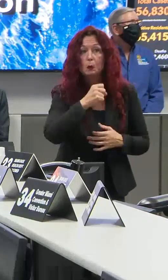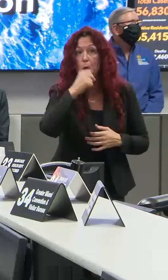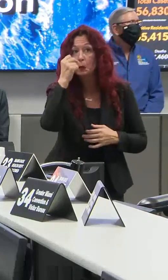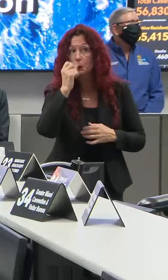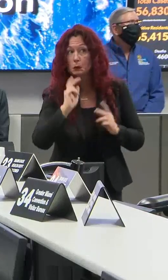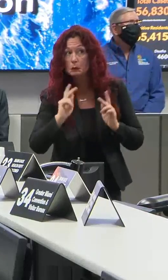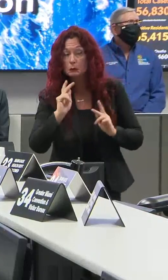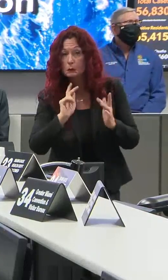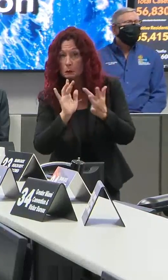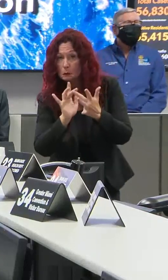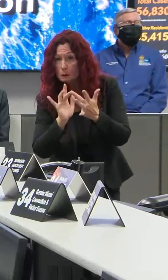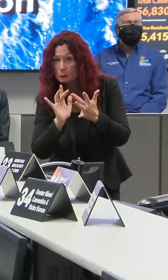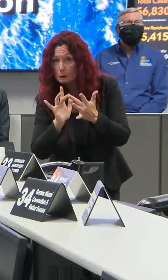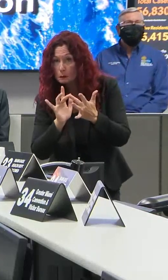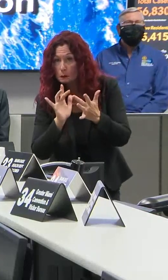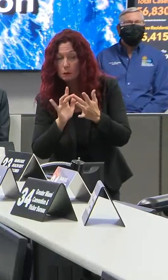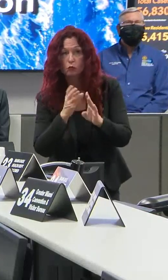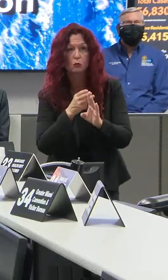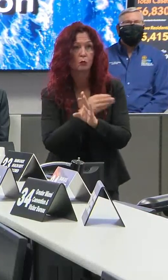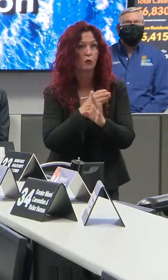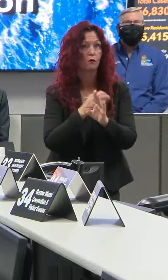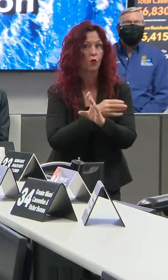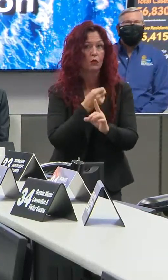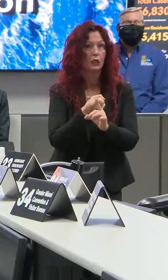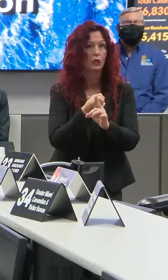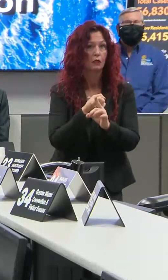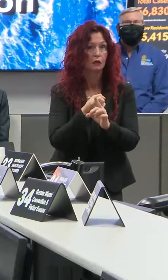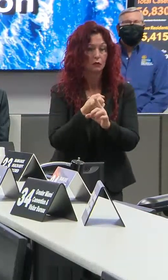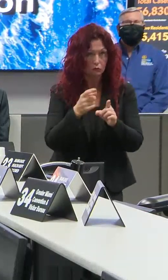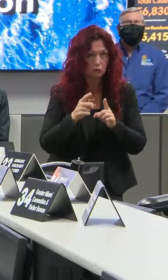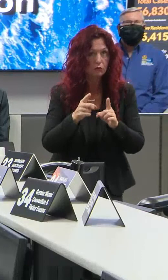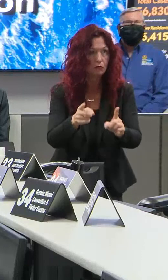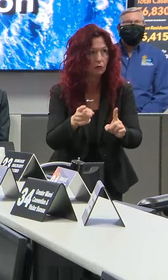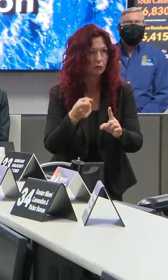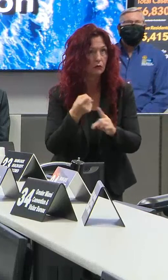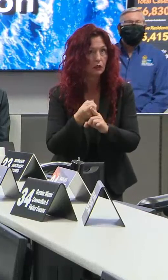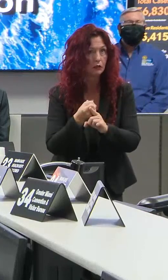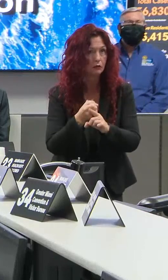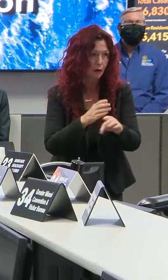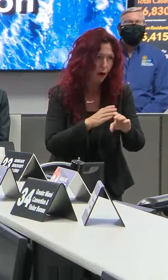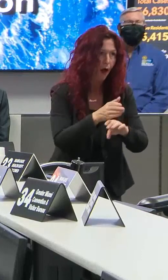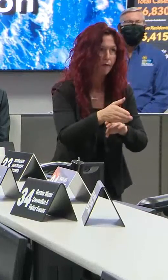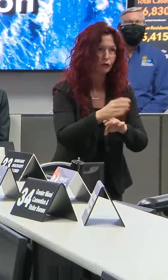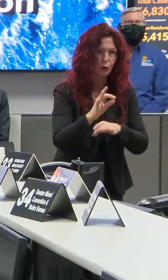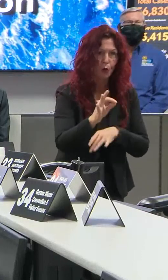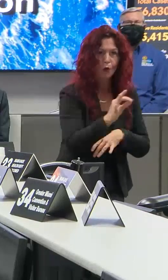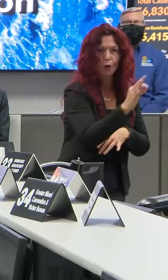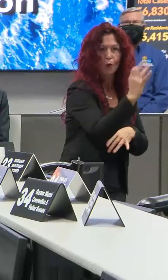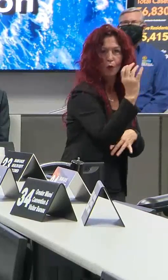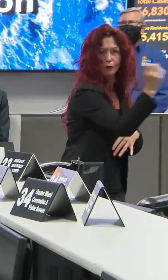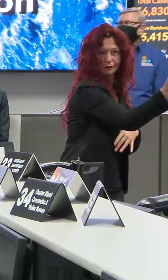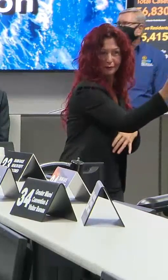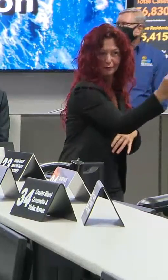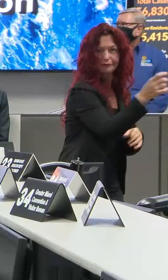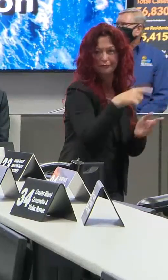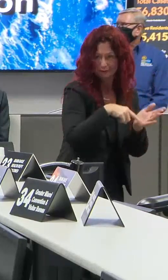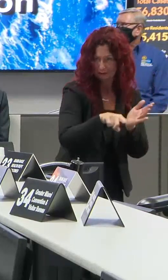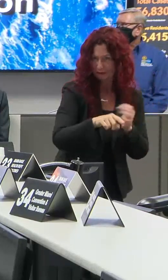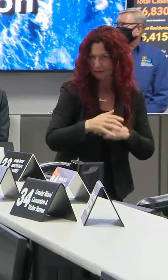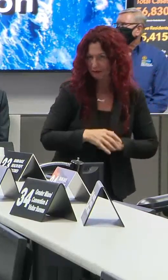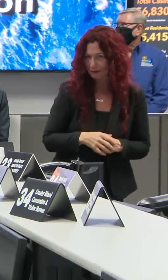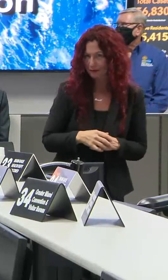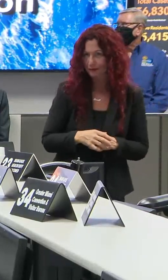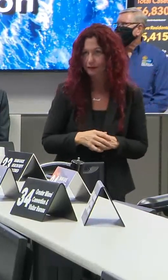them before, during, and after the hurricane. I urge the management of some of our senior